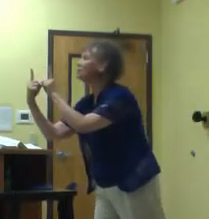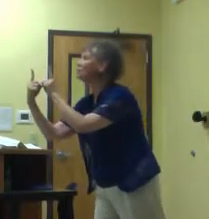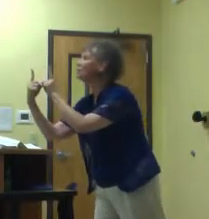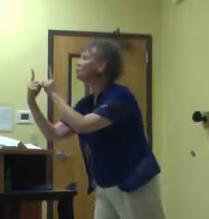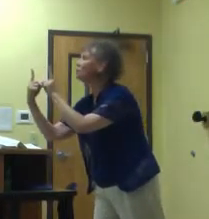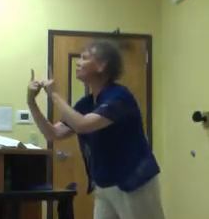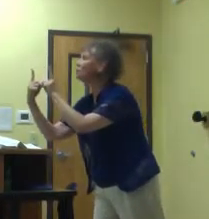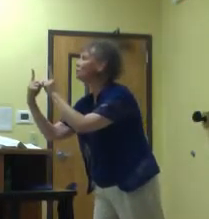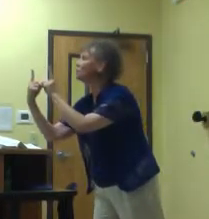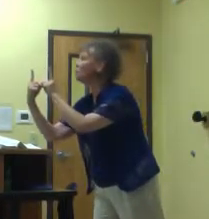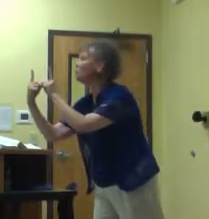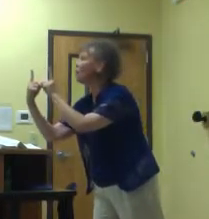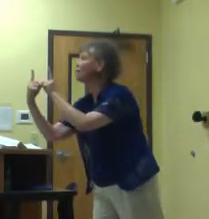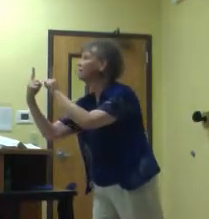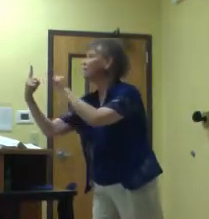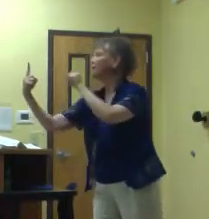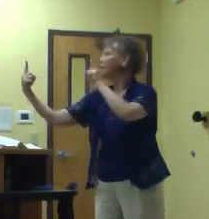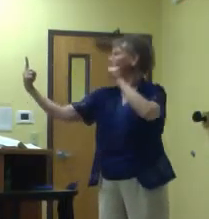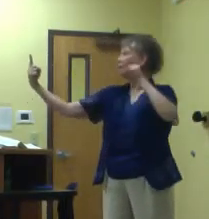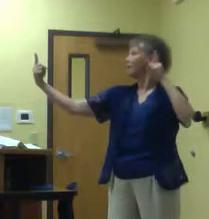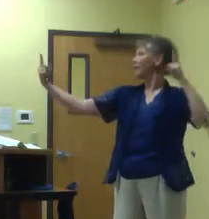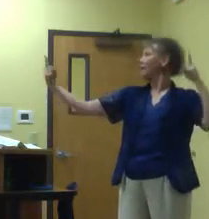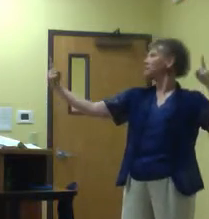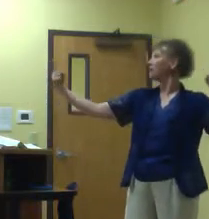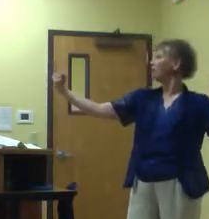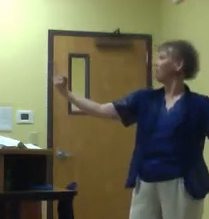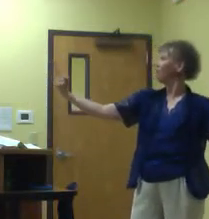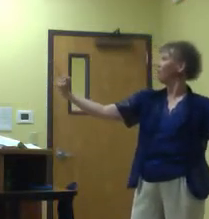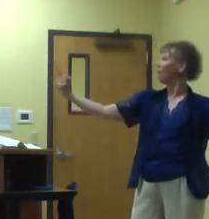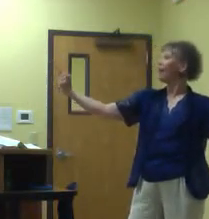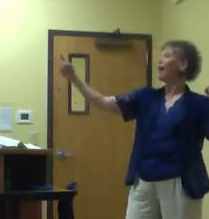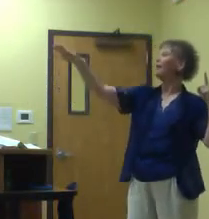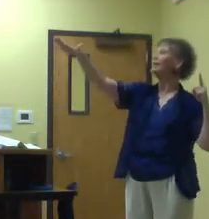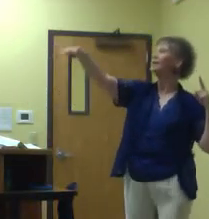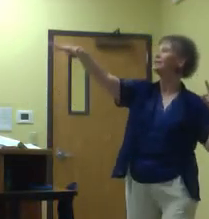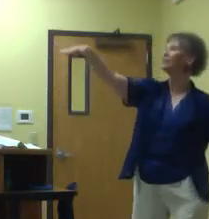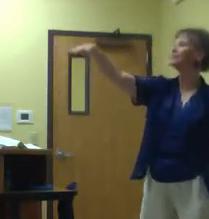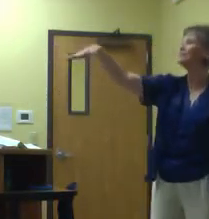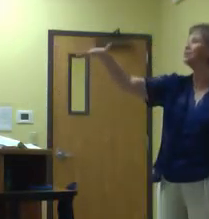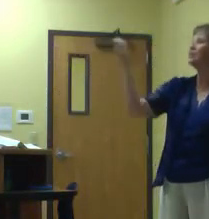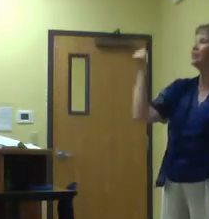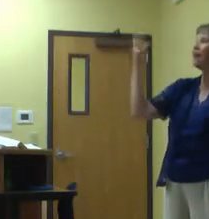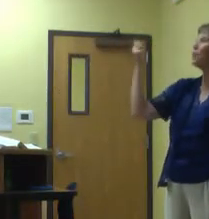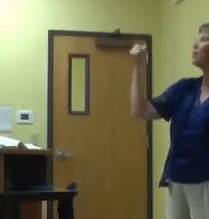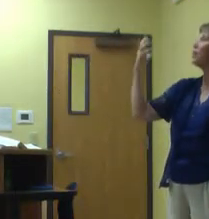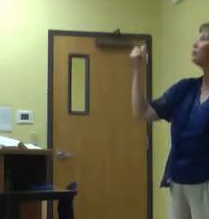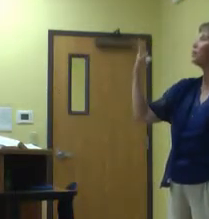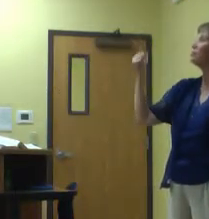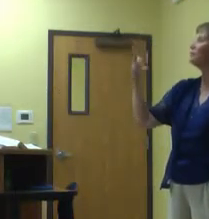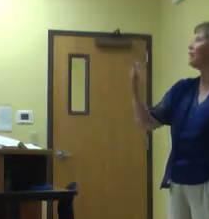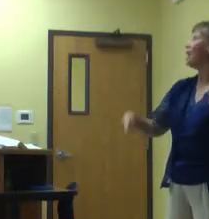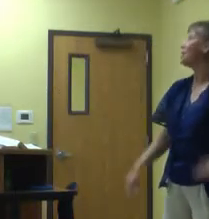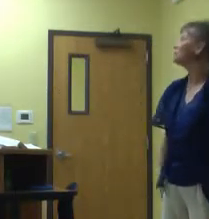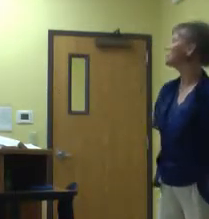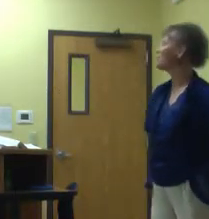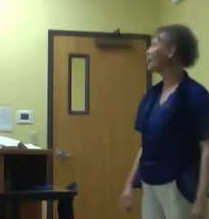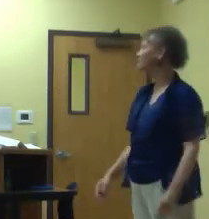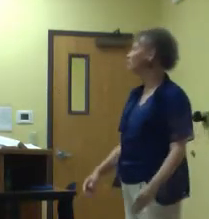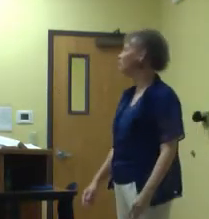to converse with someone in ASL. I can get their attention and we go for it. I was with my husband one